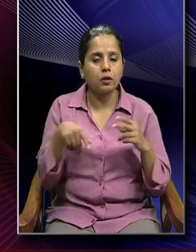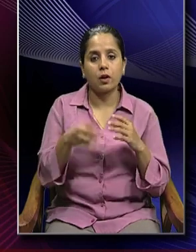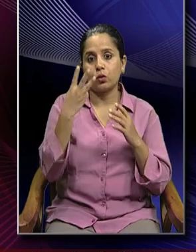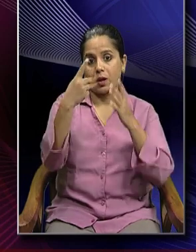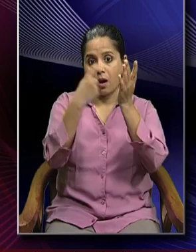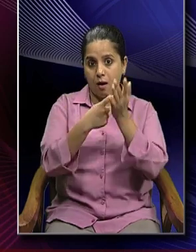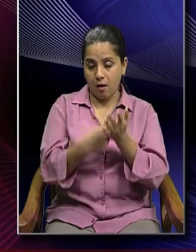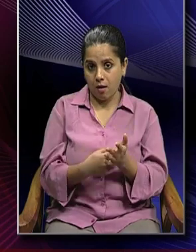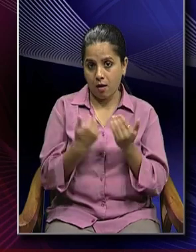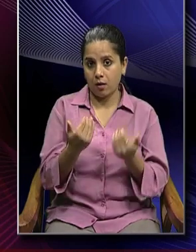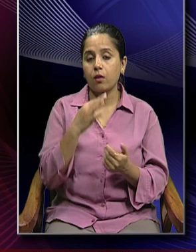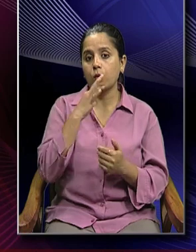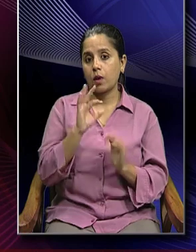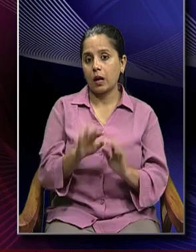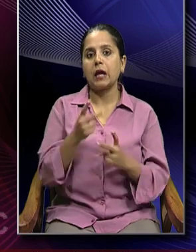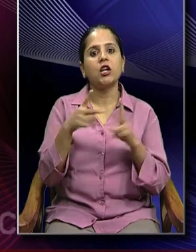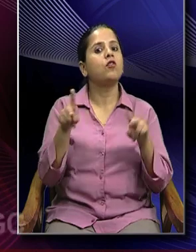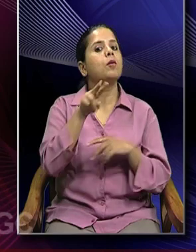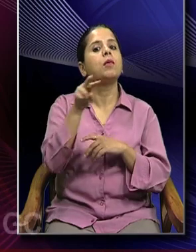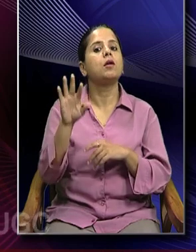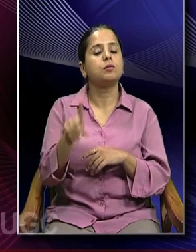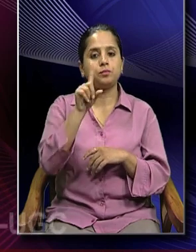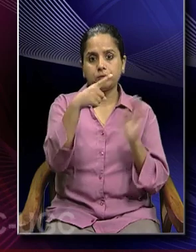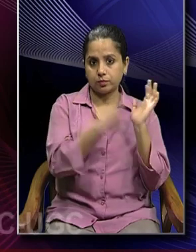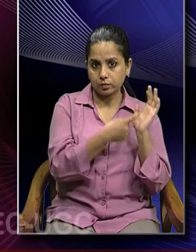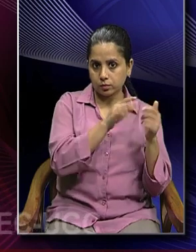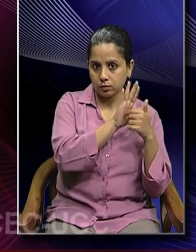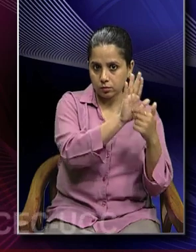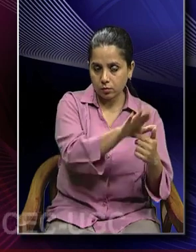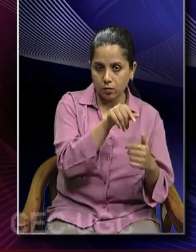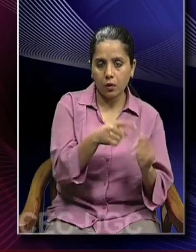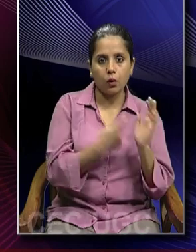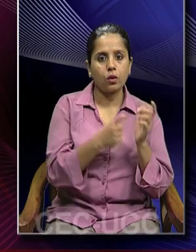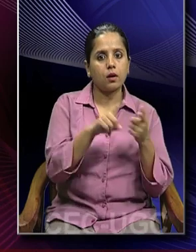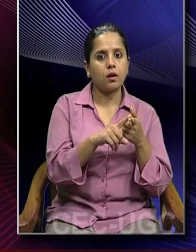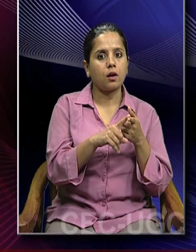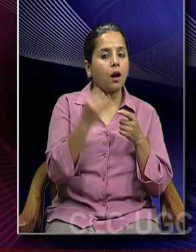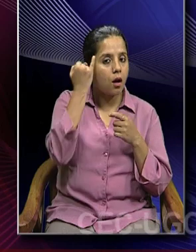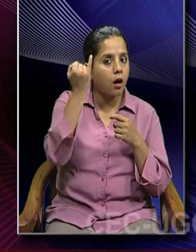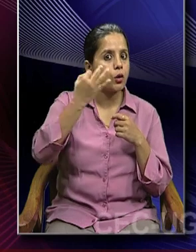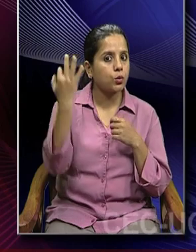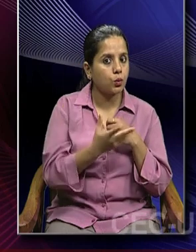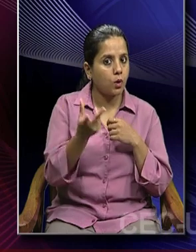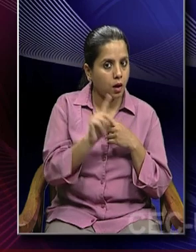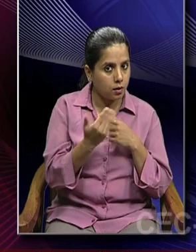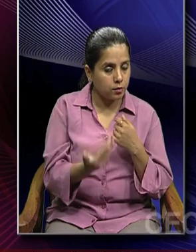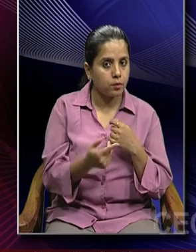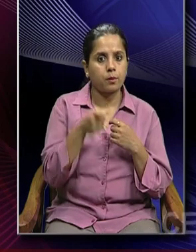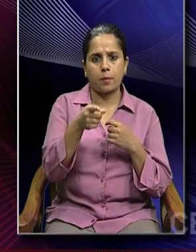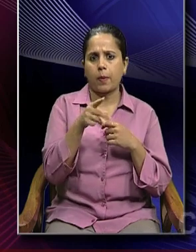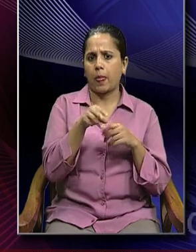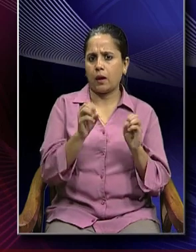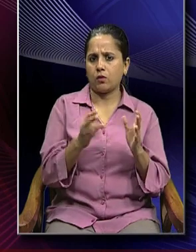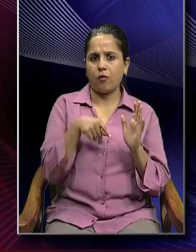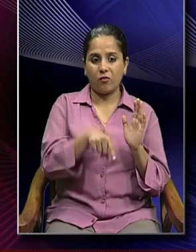R's are actually having different meanings. One R is representing reinvention, that you have to reinvent, which means starting